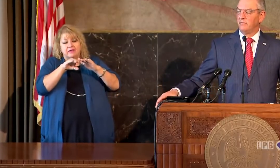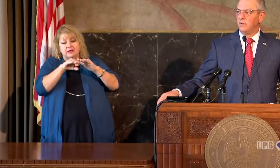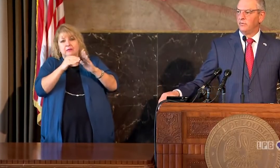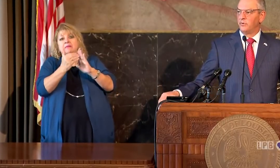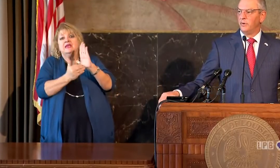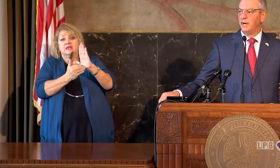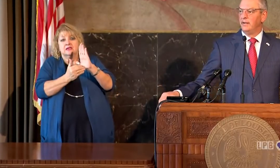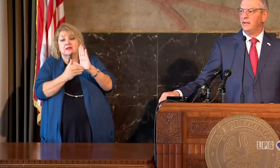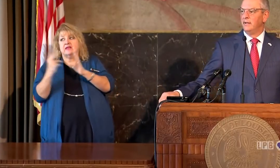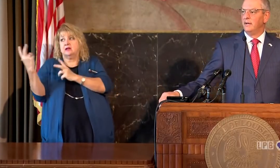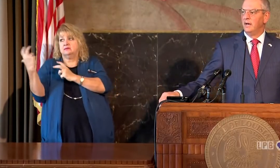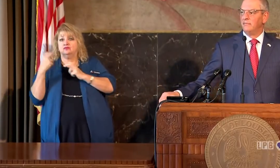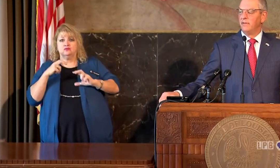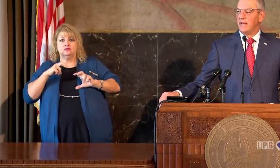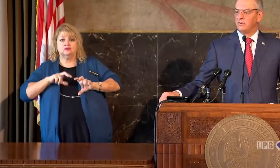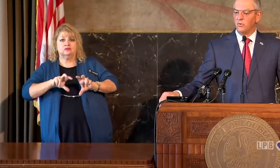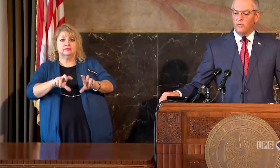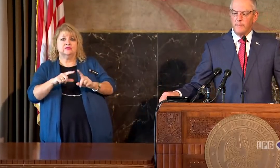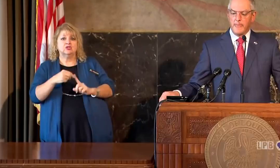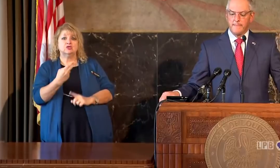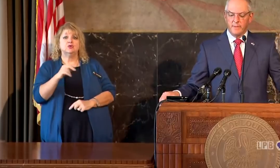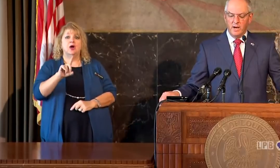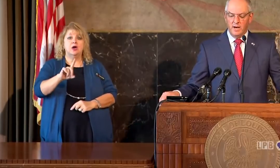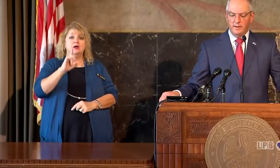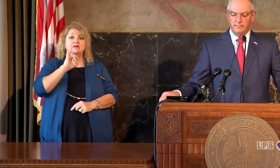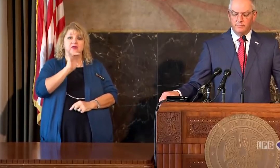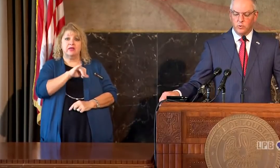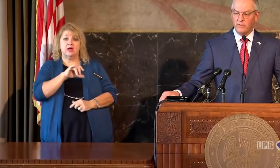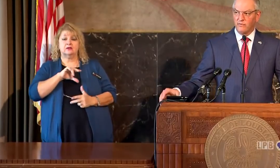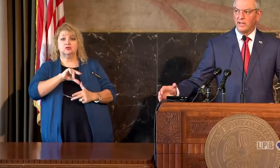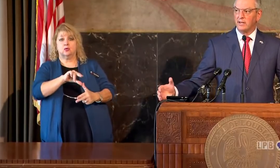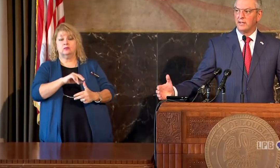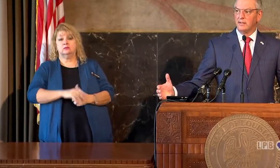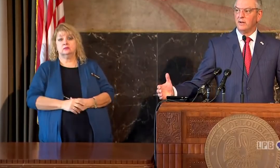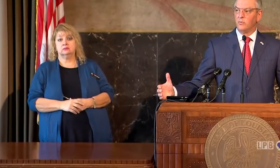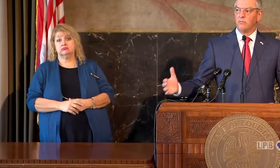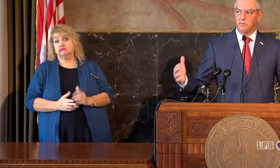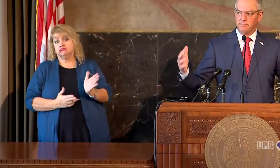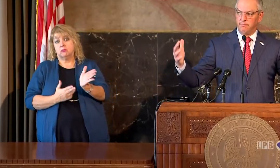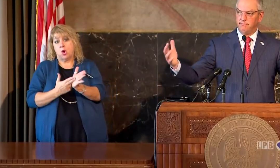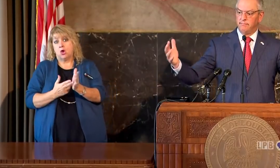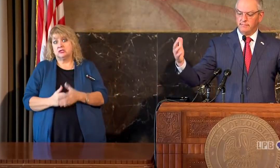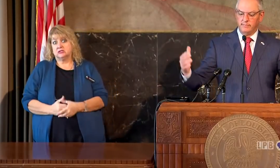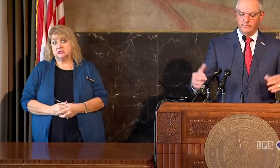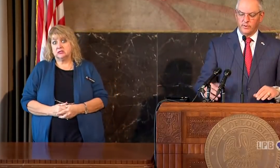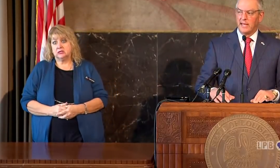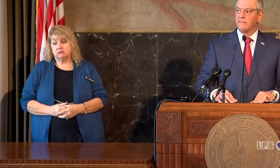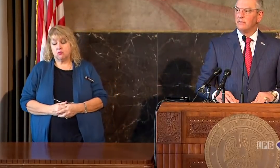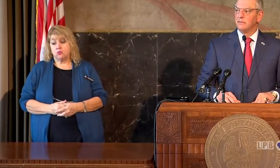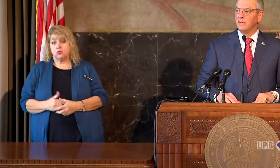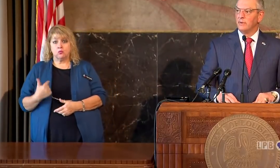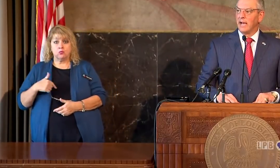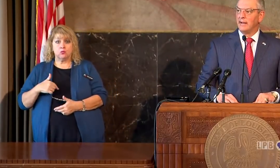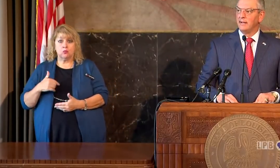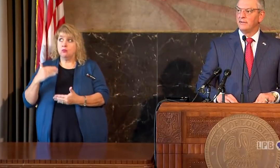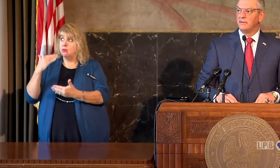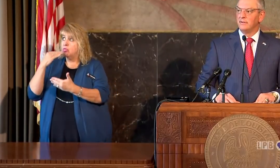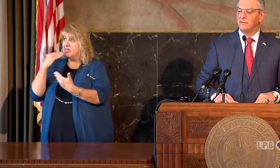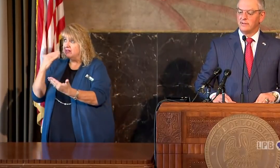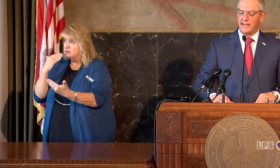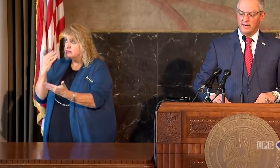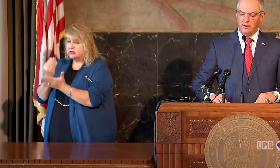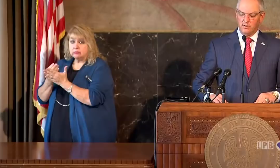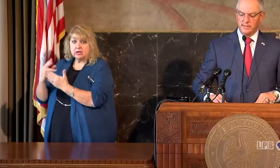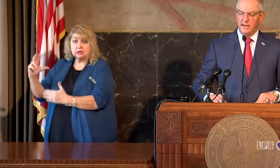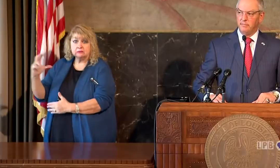funding that'll flow through HUD for that storm. Quite frankly, we're thankful that we got it.